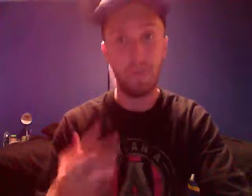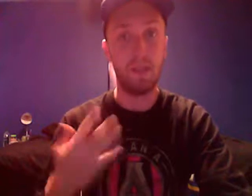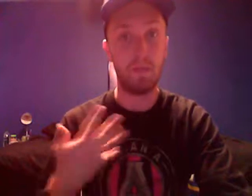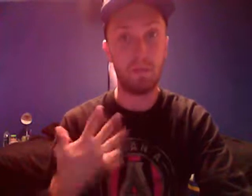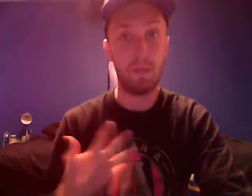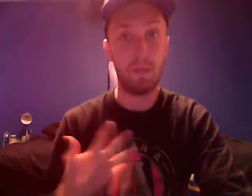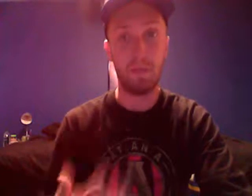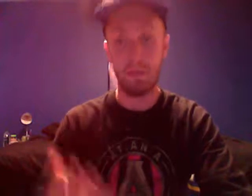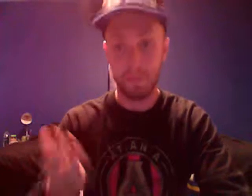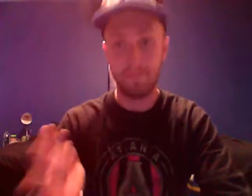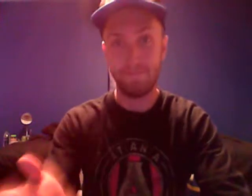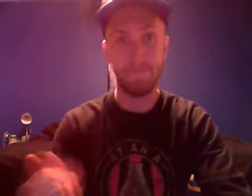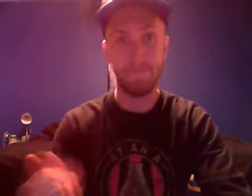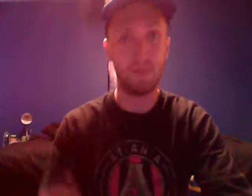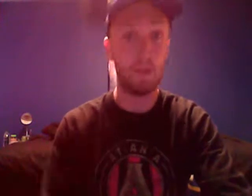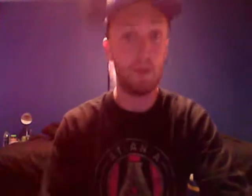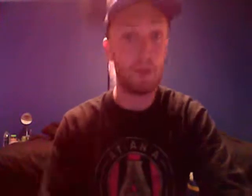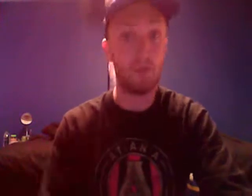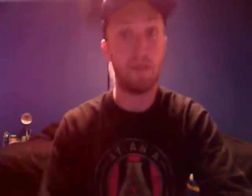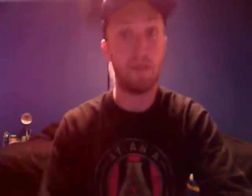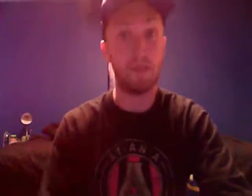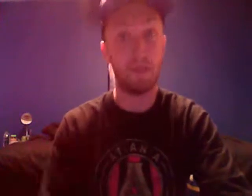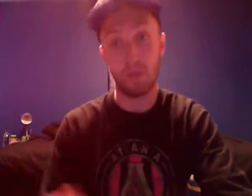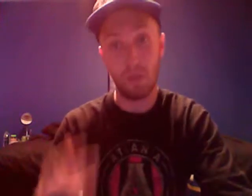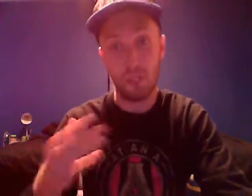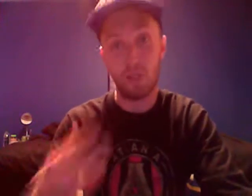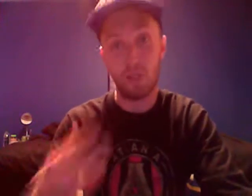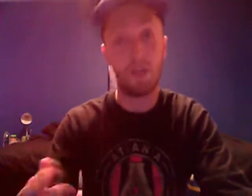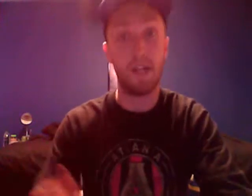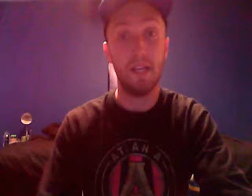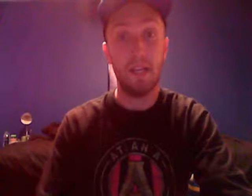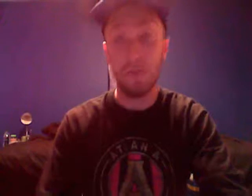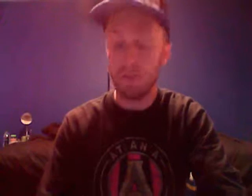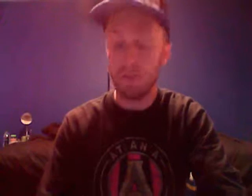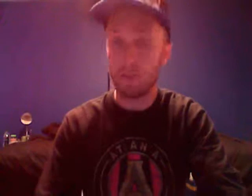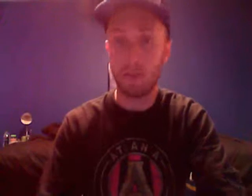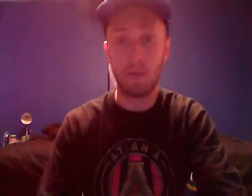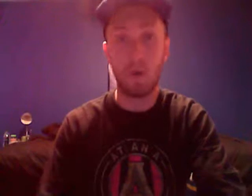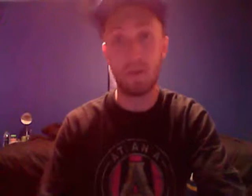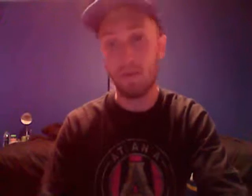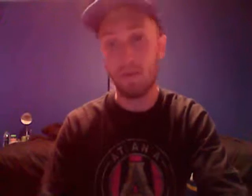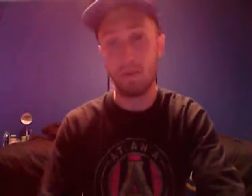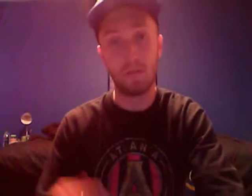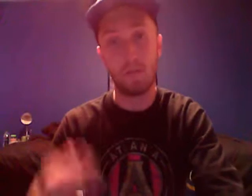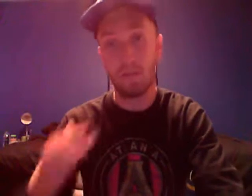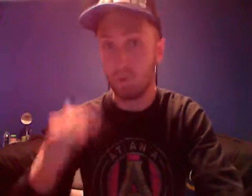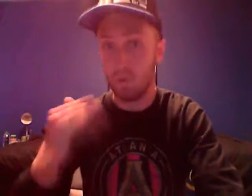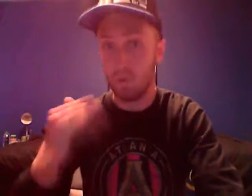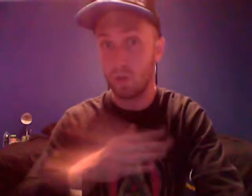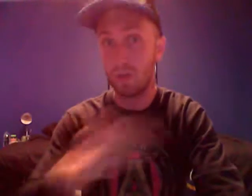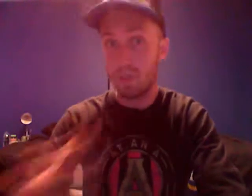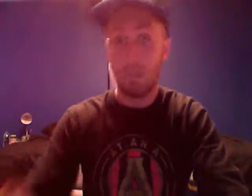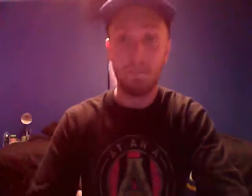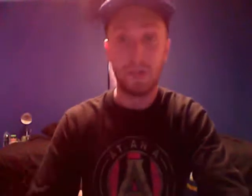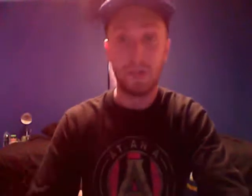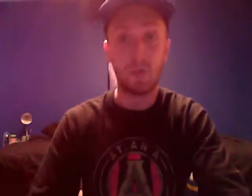really made me think you had a good game today because you at least tried. Even if it wasn't coming off, even if sometimes it looked not